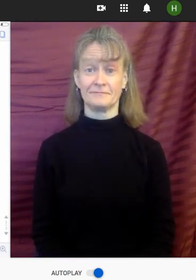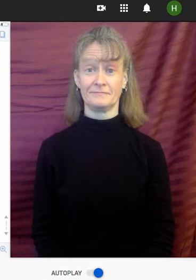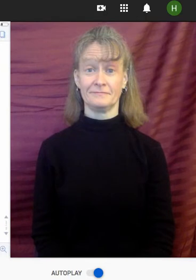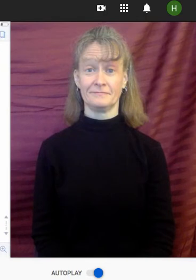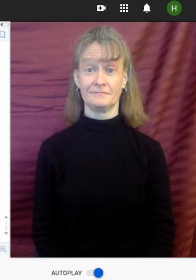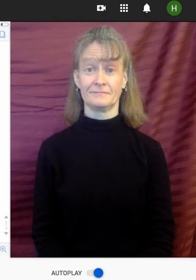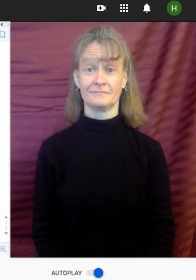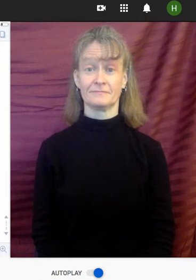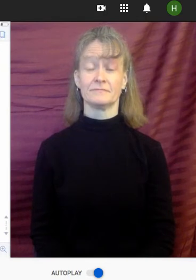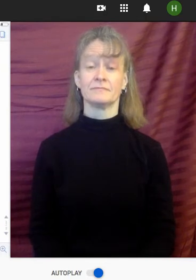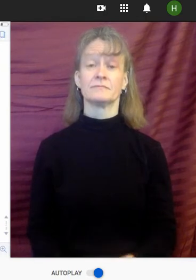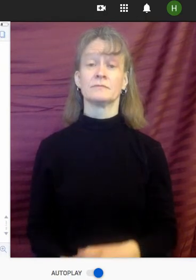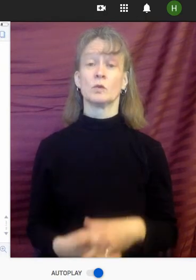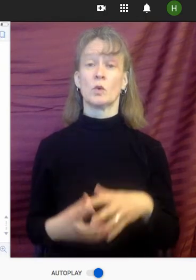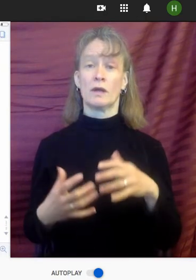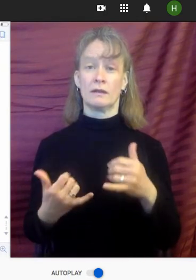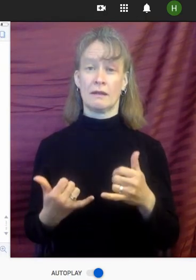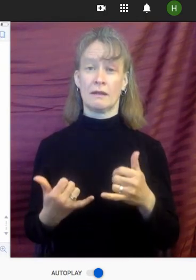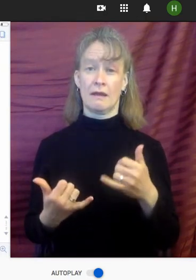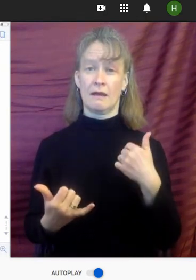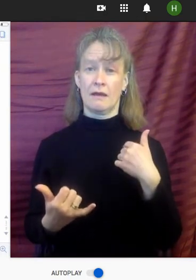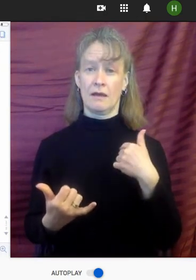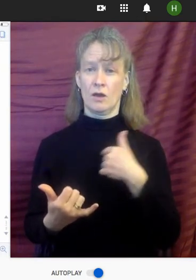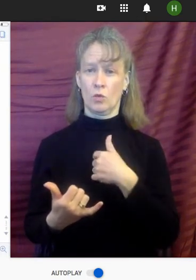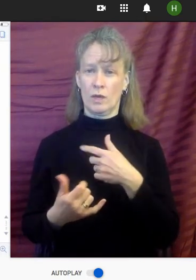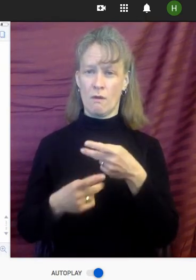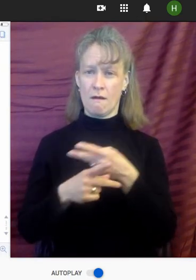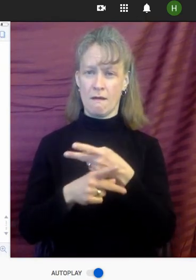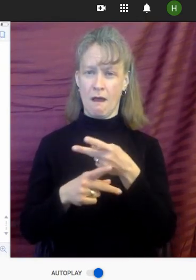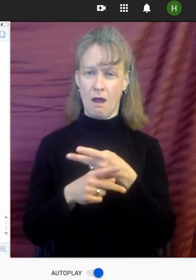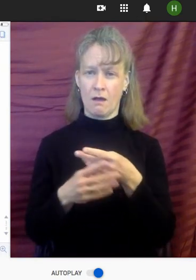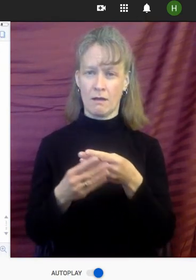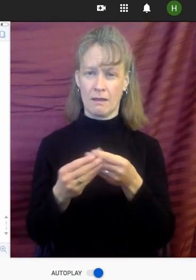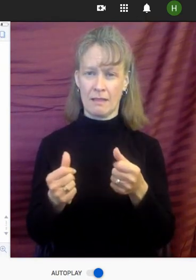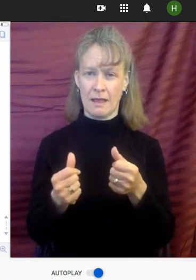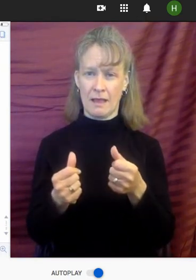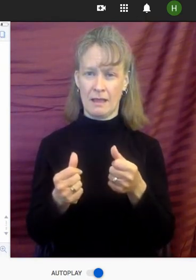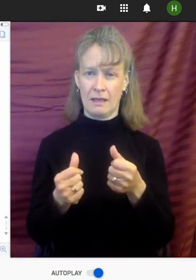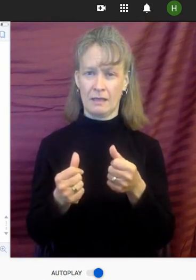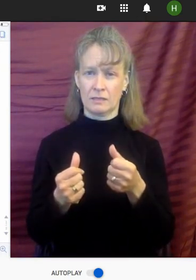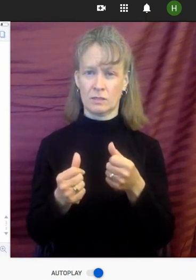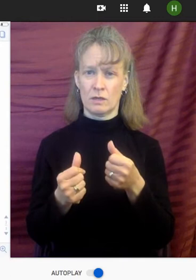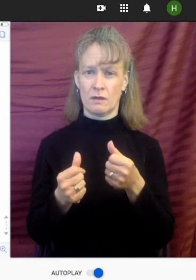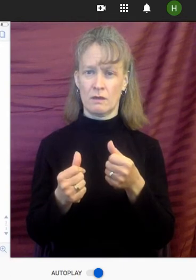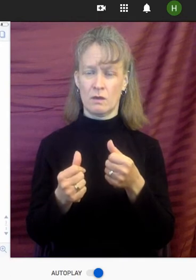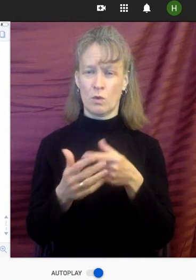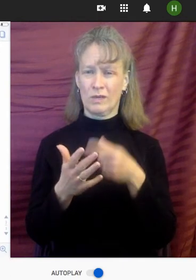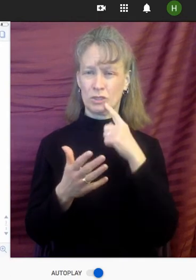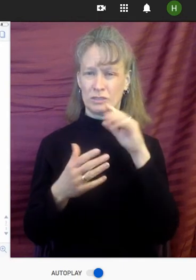So now we're going to calculate what we just put into our formula.